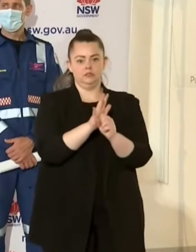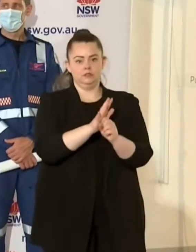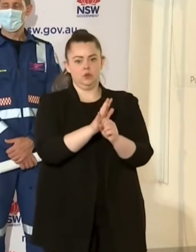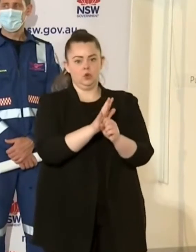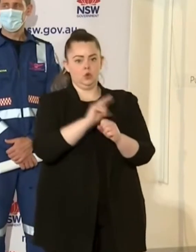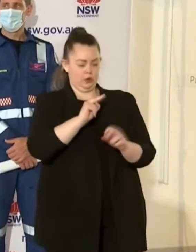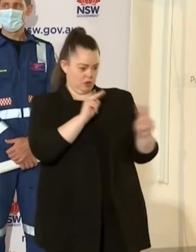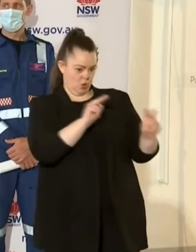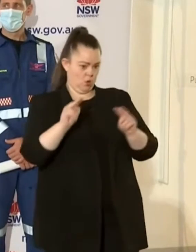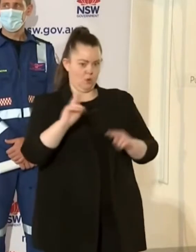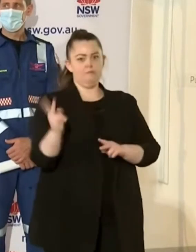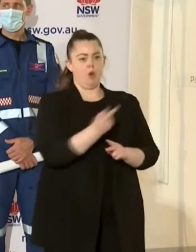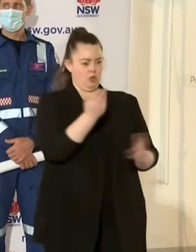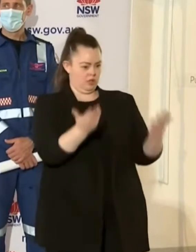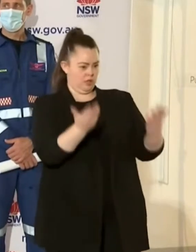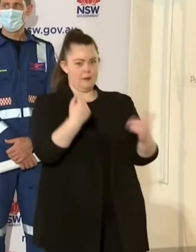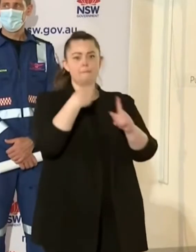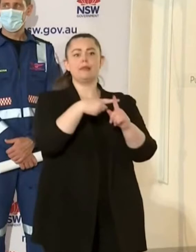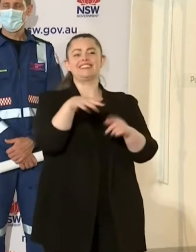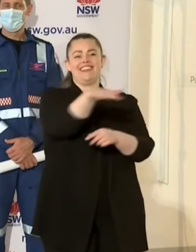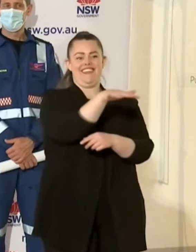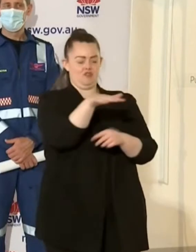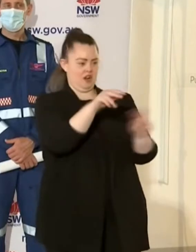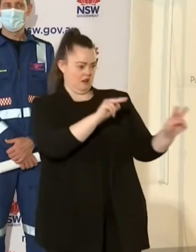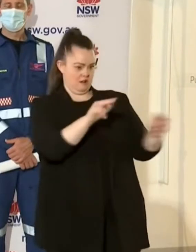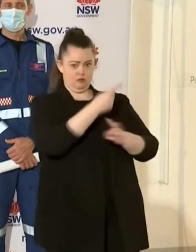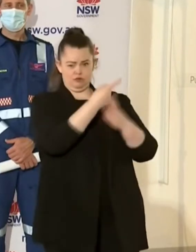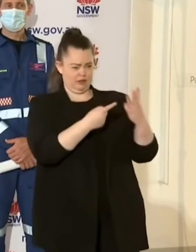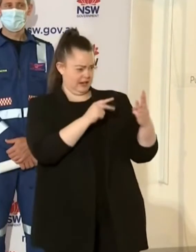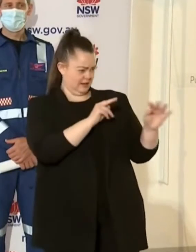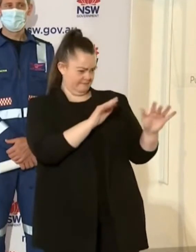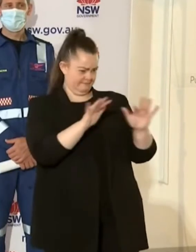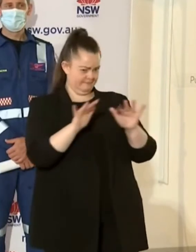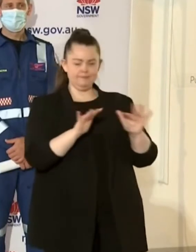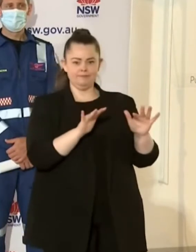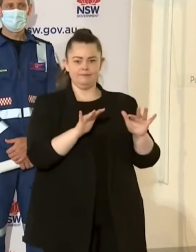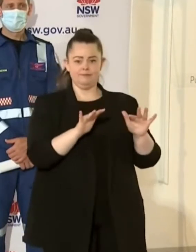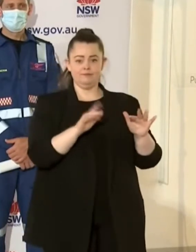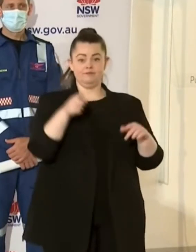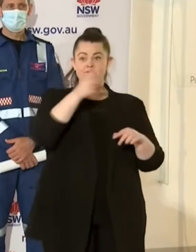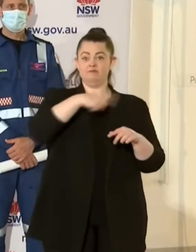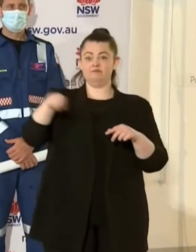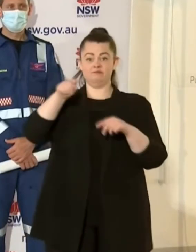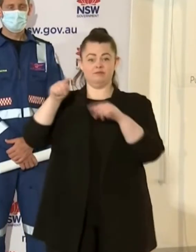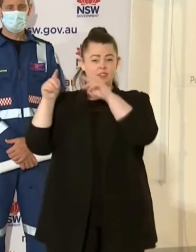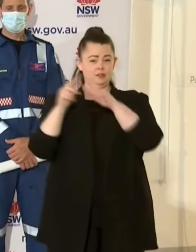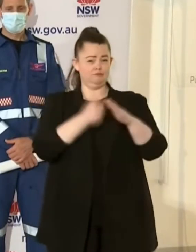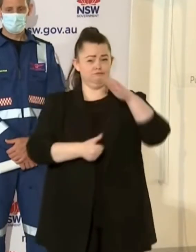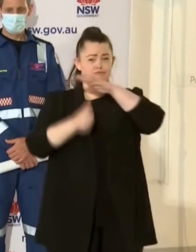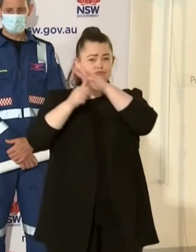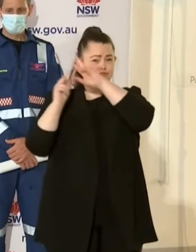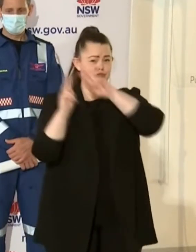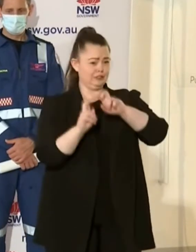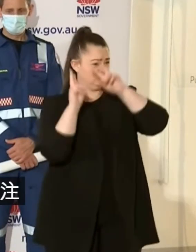in a whole range of areas. So I think it's fair to say that the research institutes bring all their power to those sorts of issues. We work with